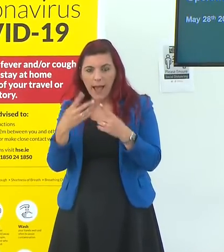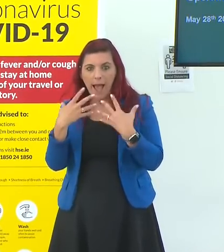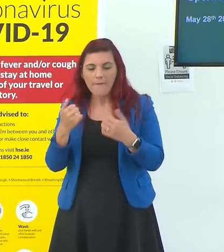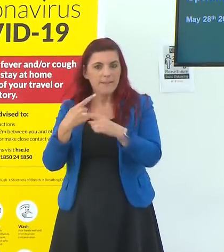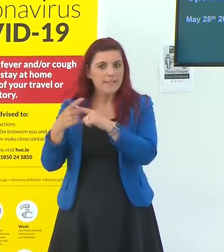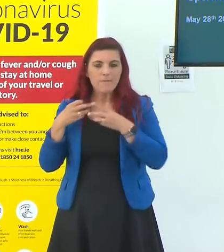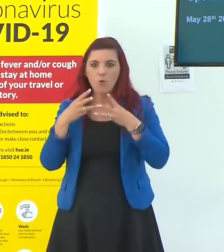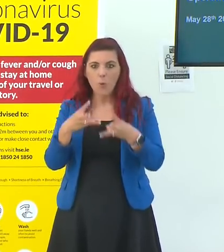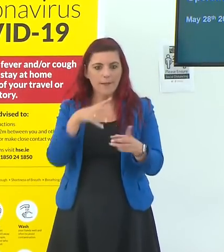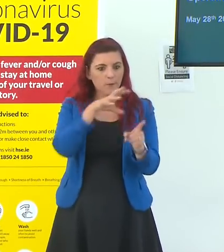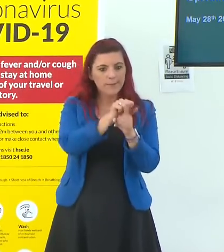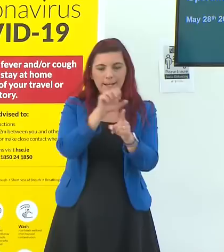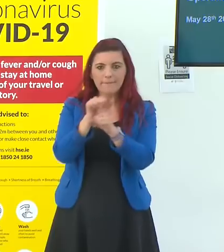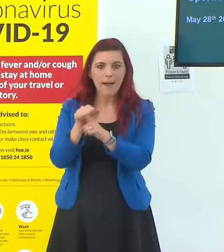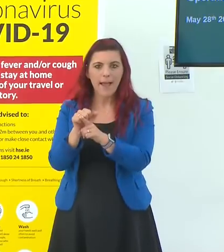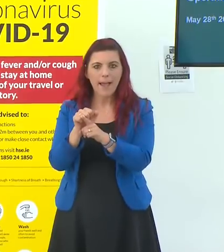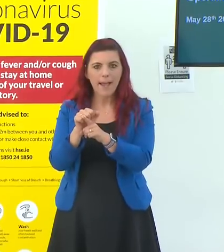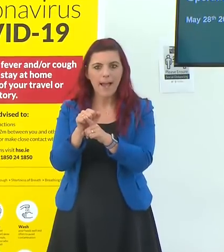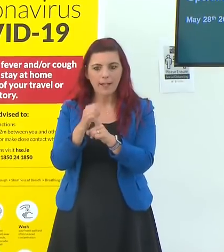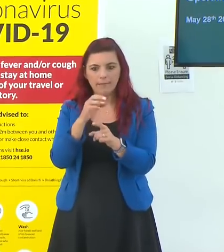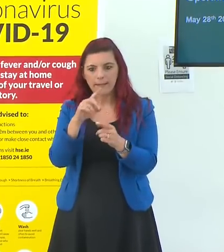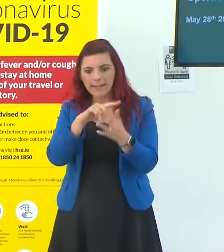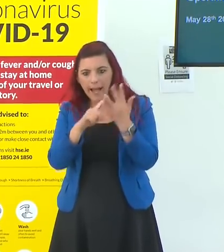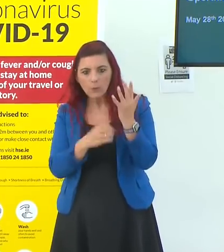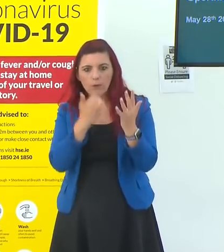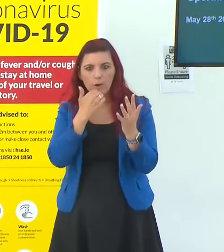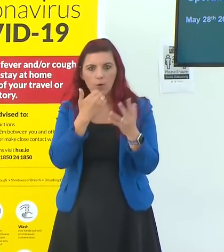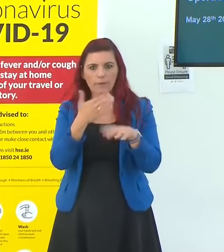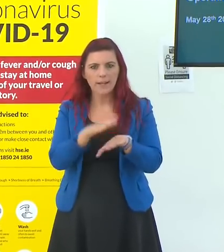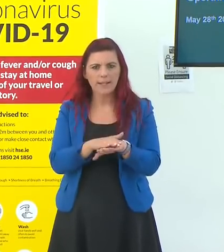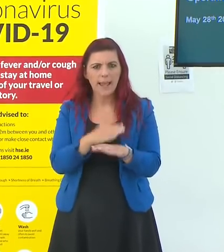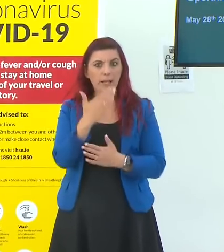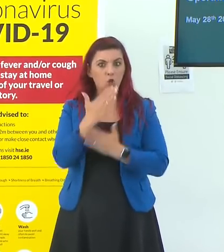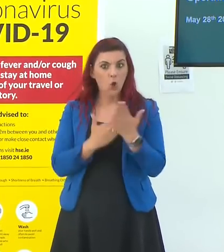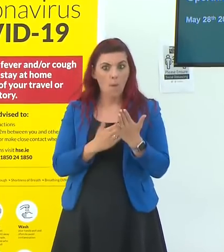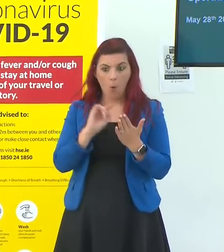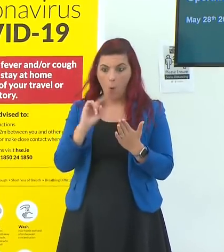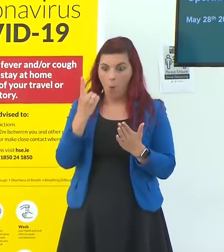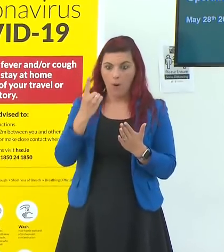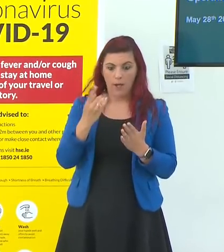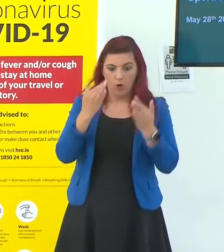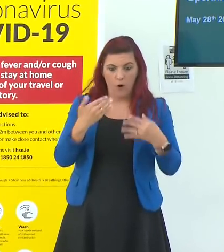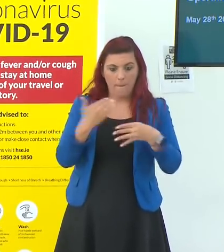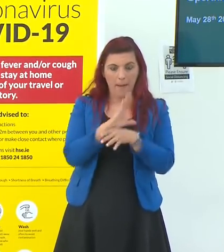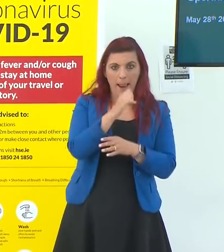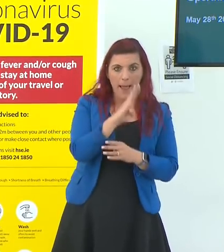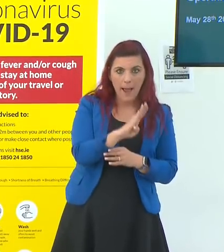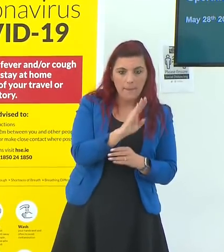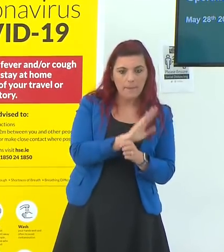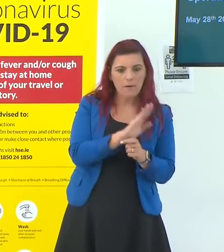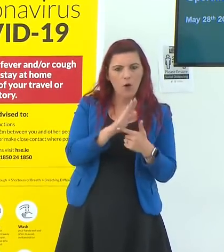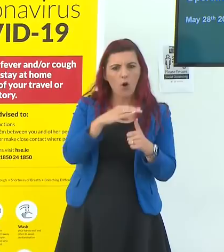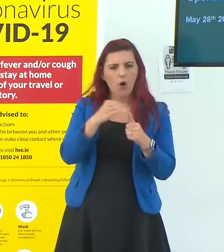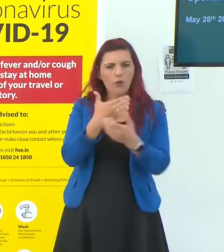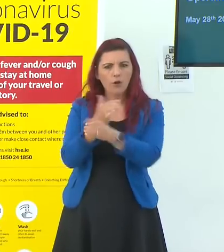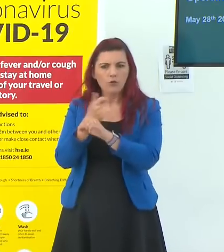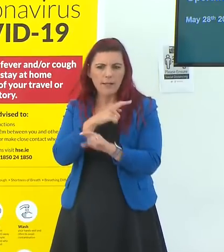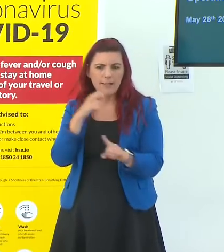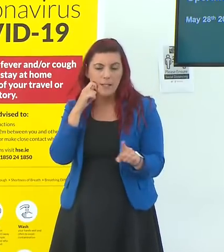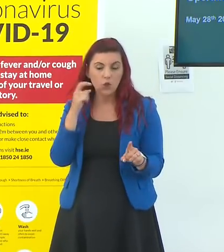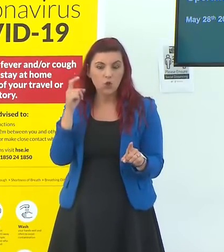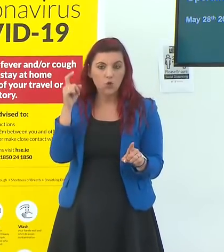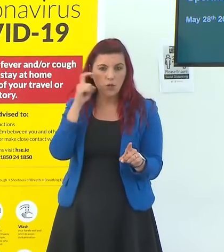measuring deaths. In some places, it was all lab-reported deaths. In other countries, it was suspect